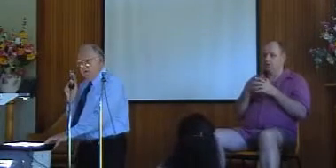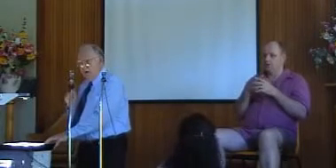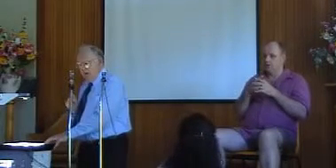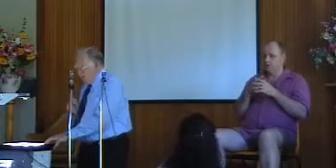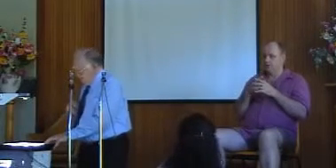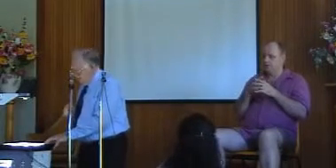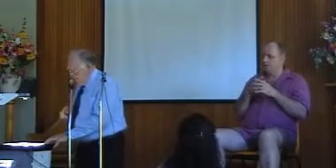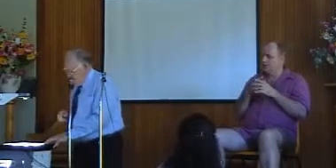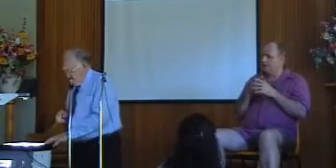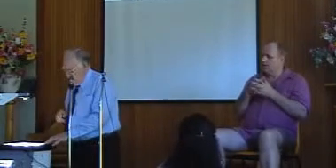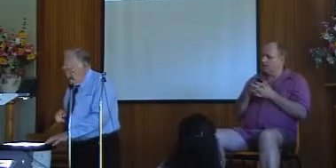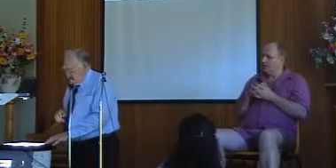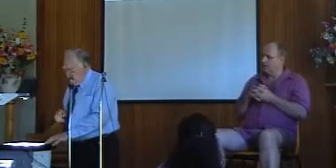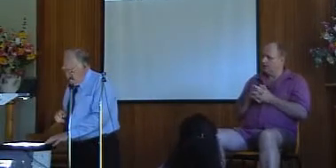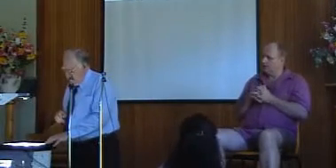Peter's